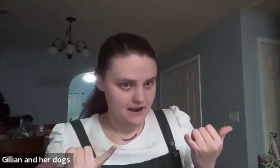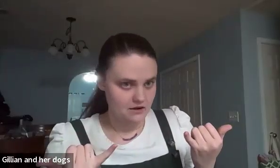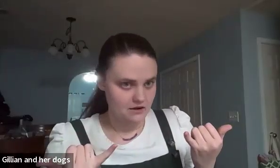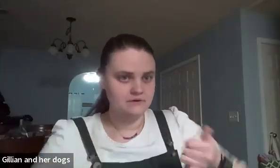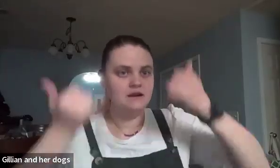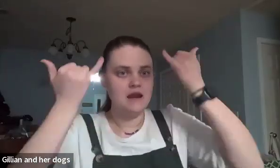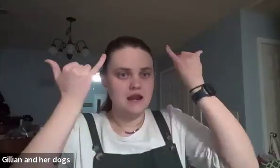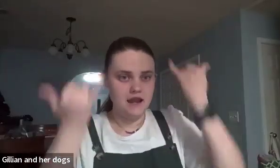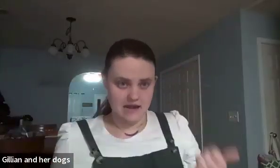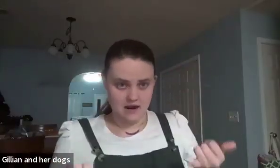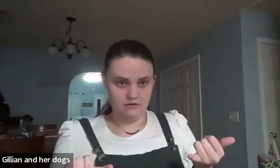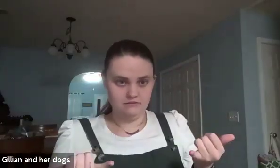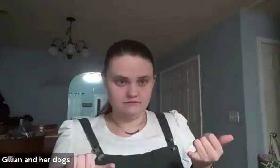now, now.